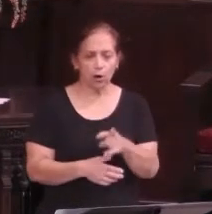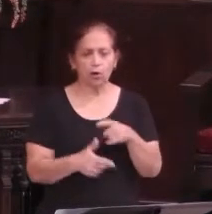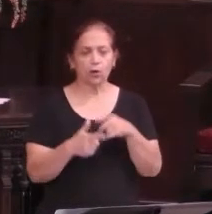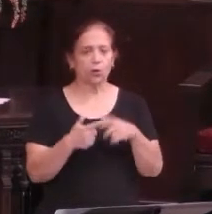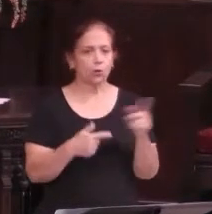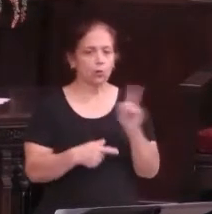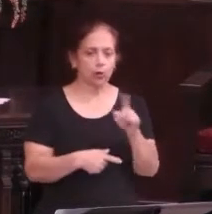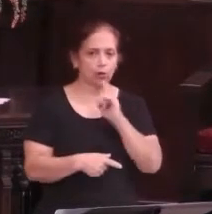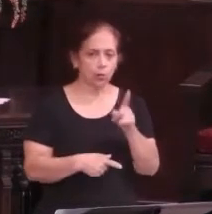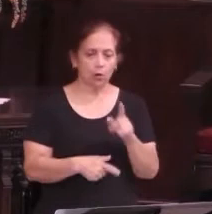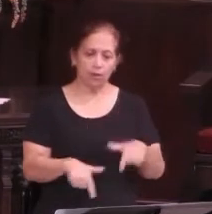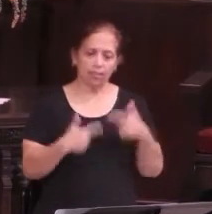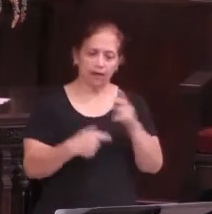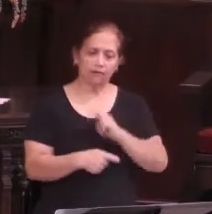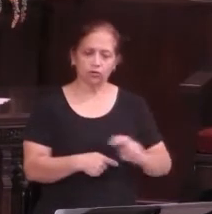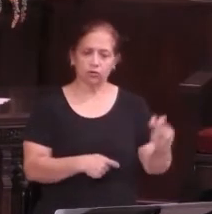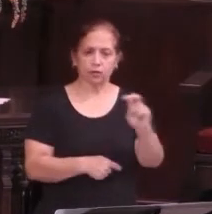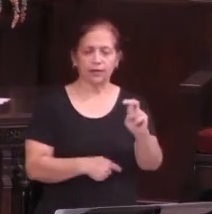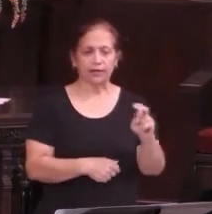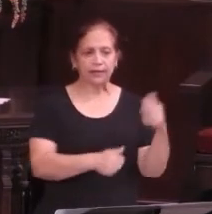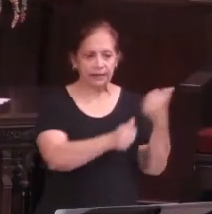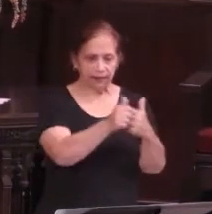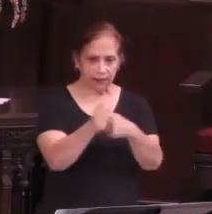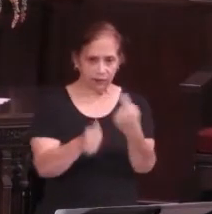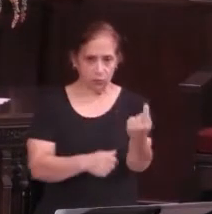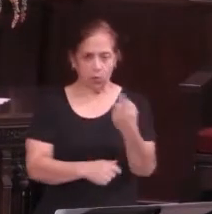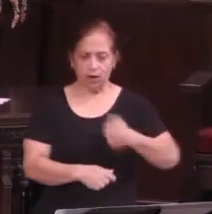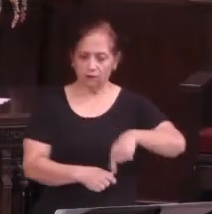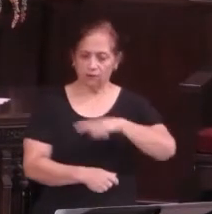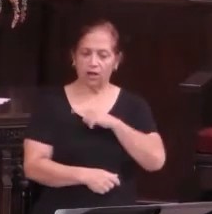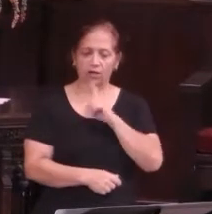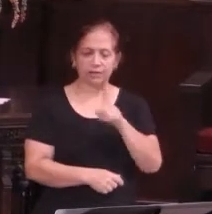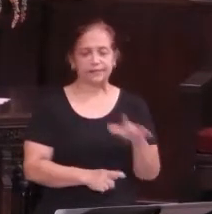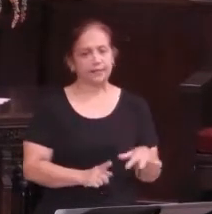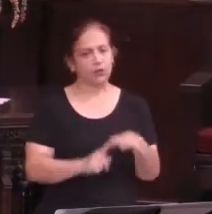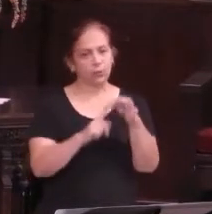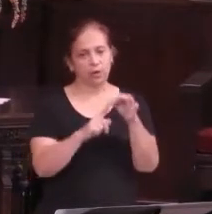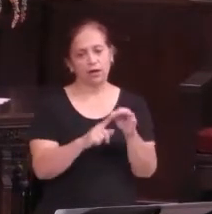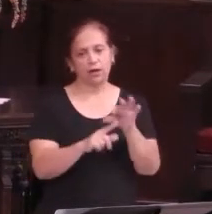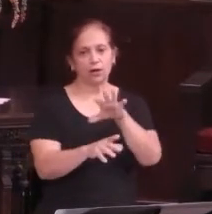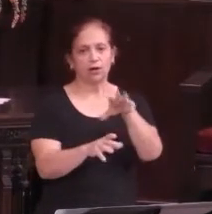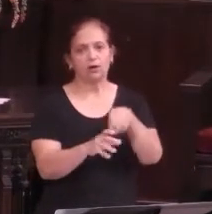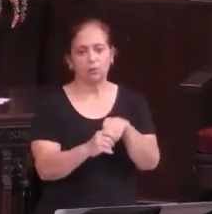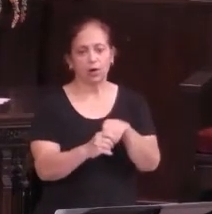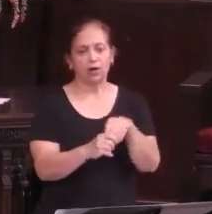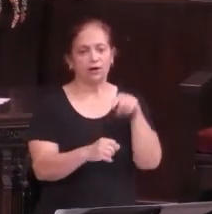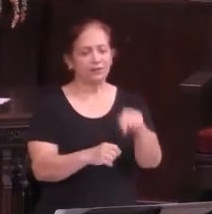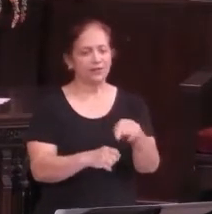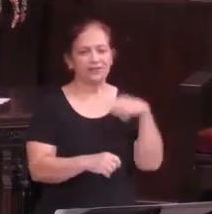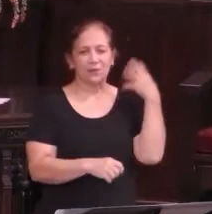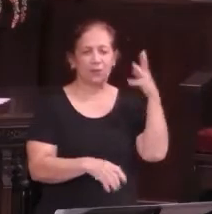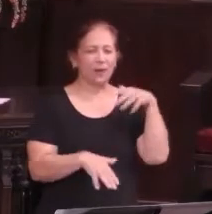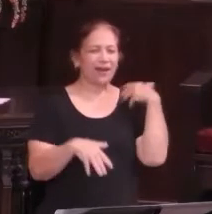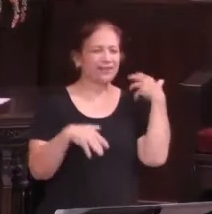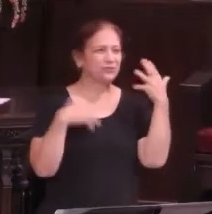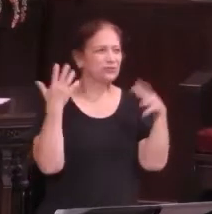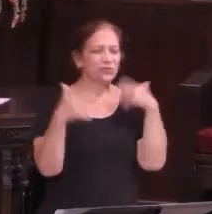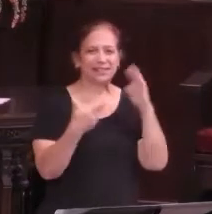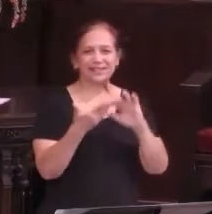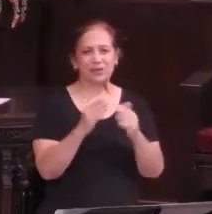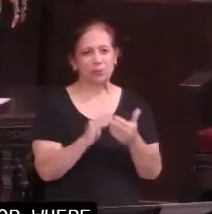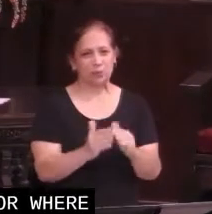life's journey, each and every one of us is a unique part of this wild and crazy